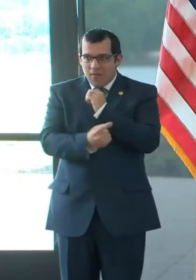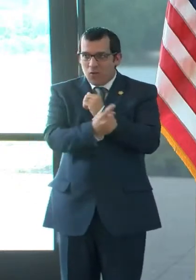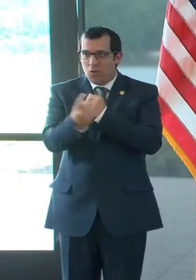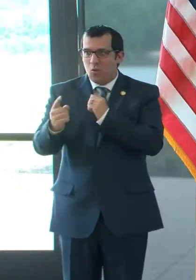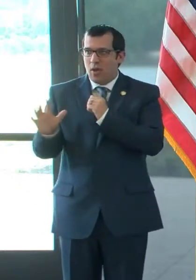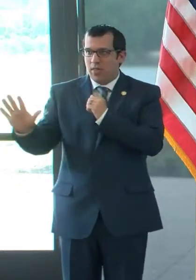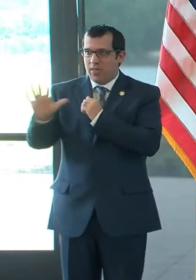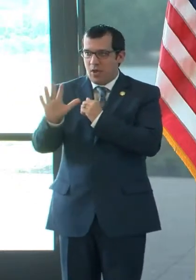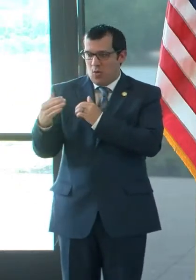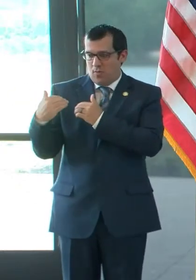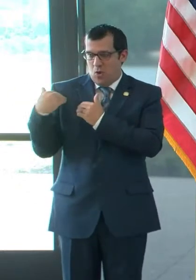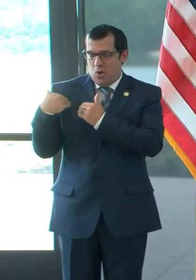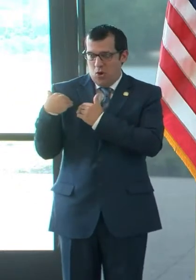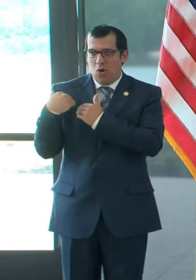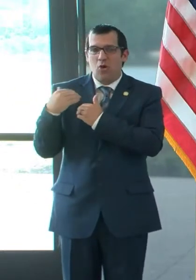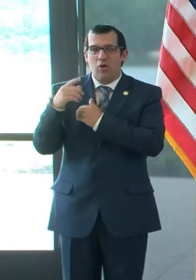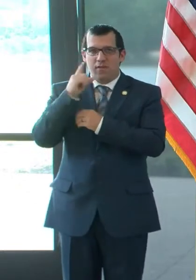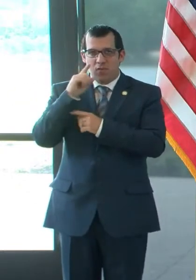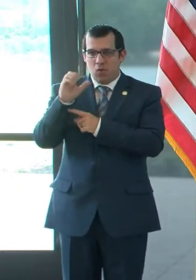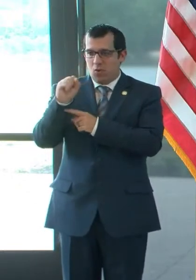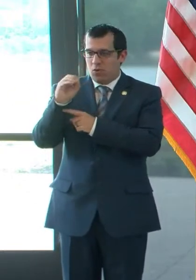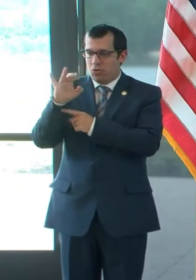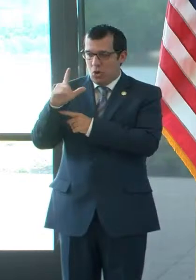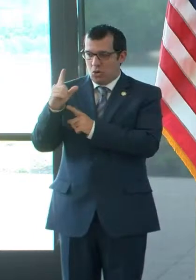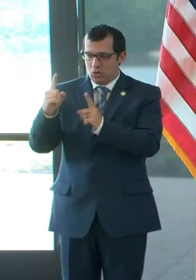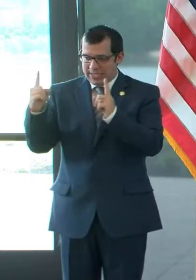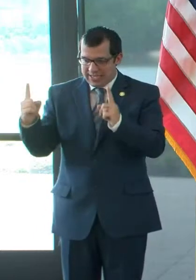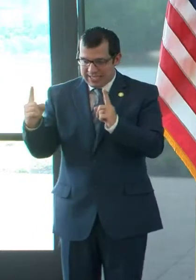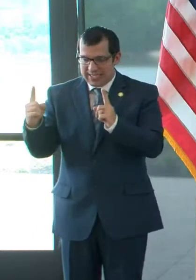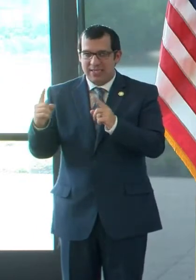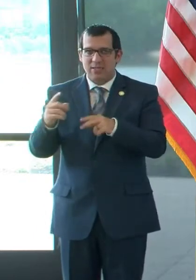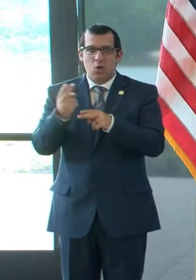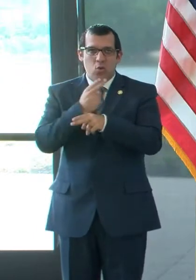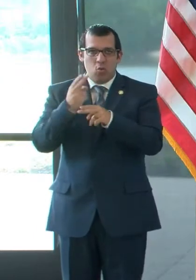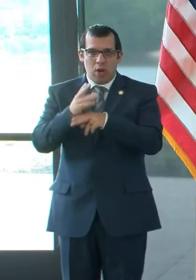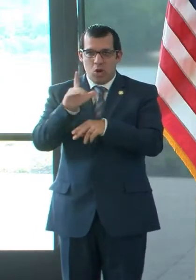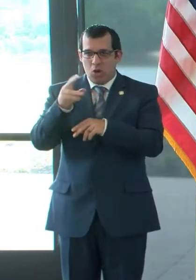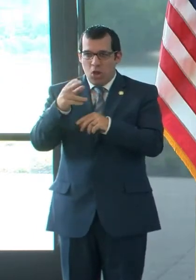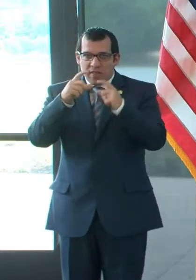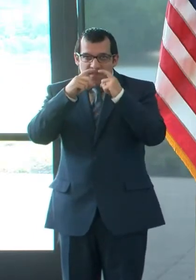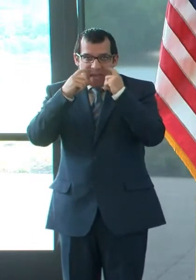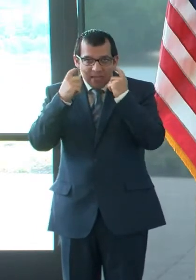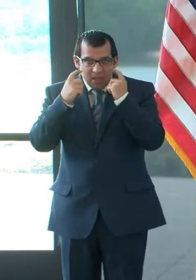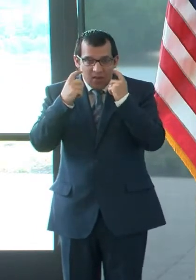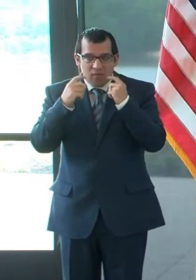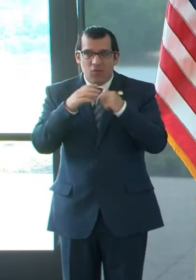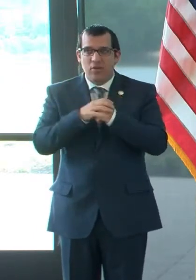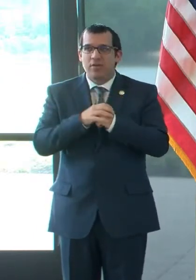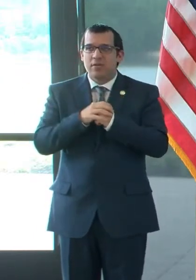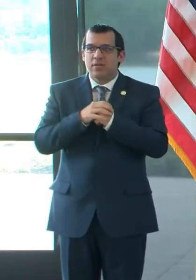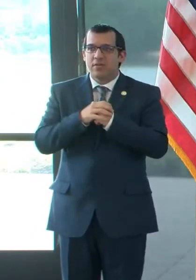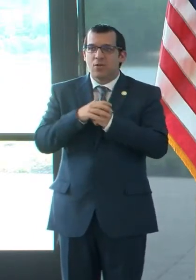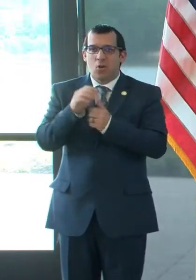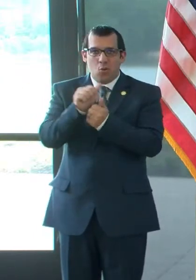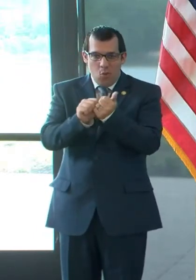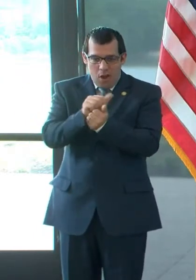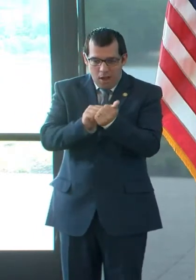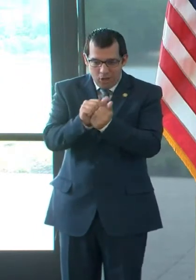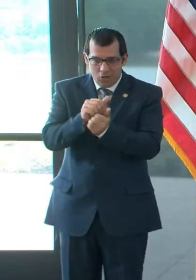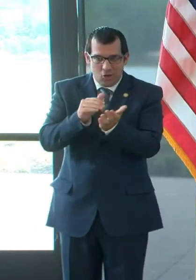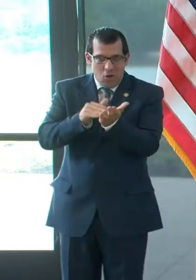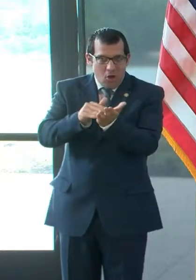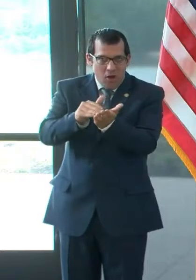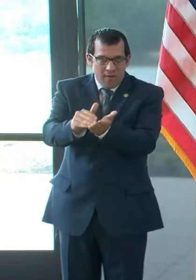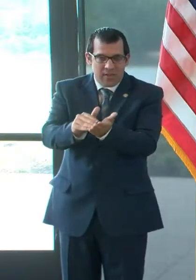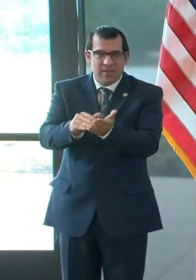doing their part to do social distancing and wearing their cloth face coverings and washing their hands